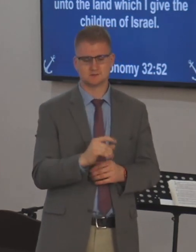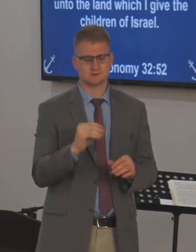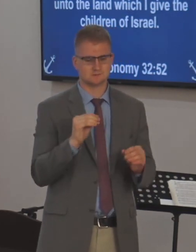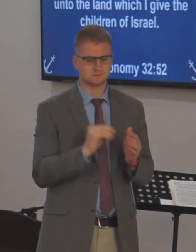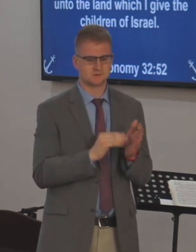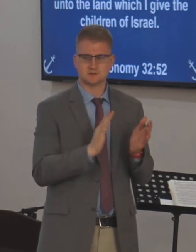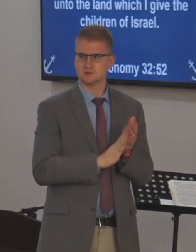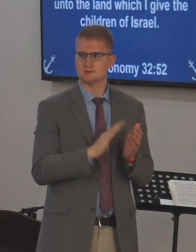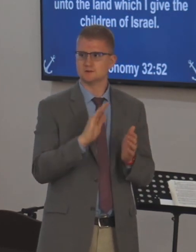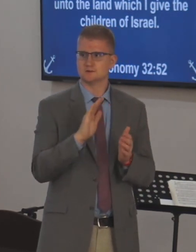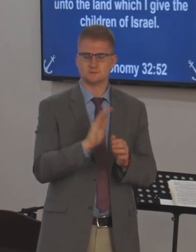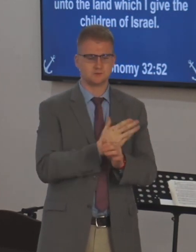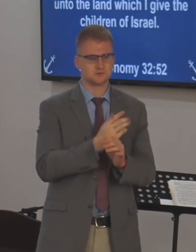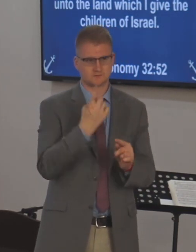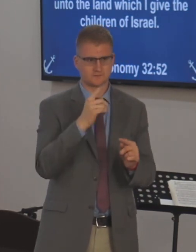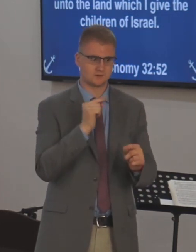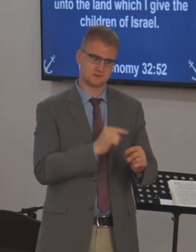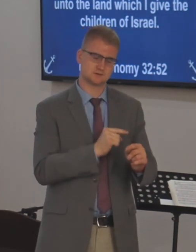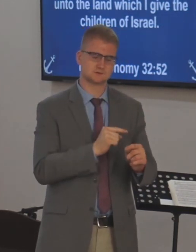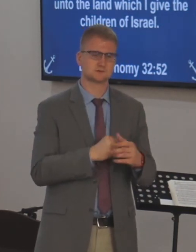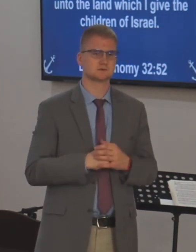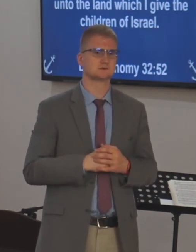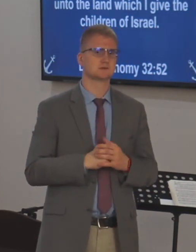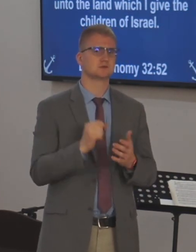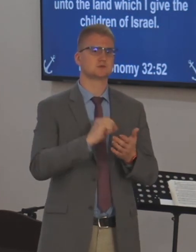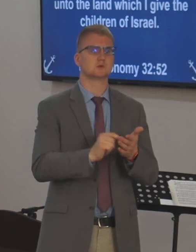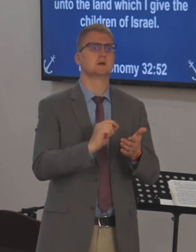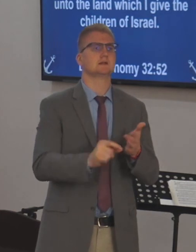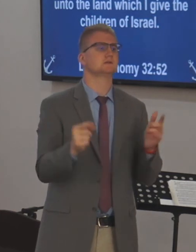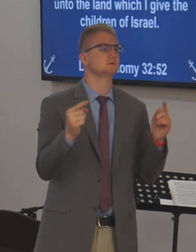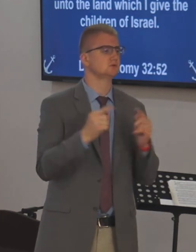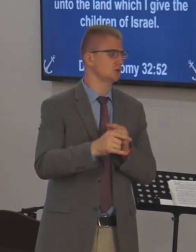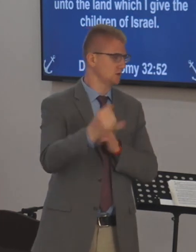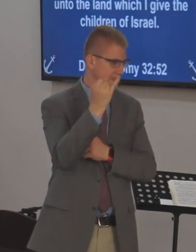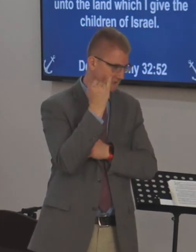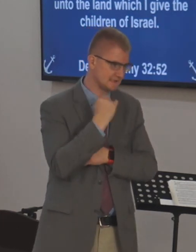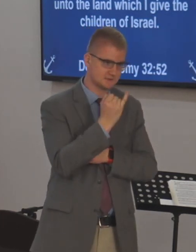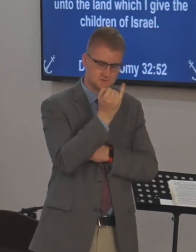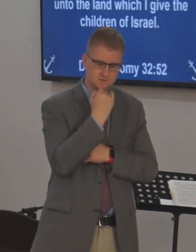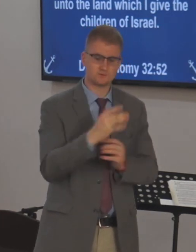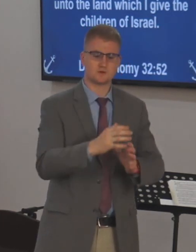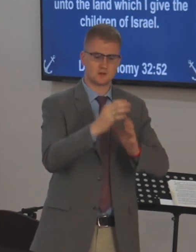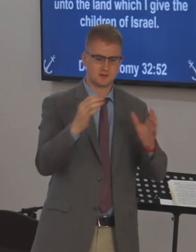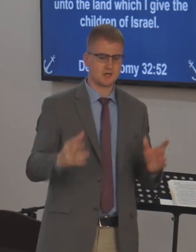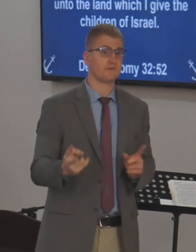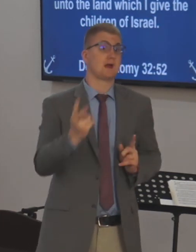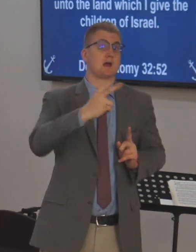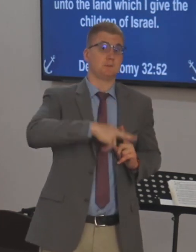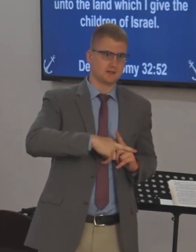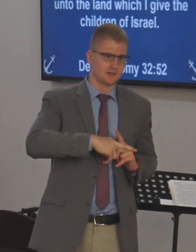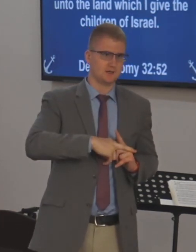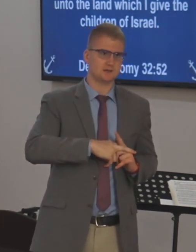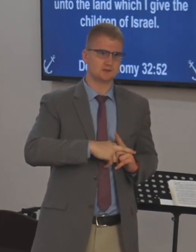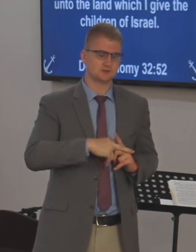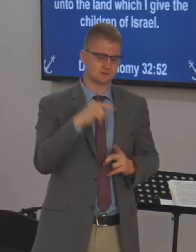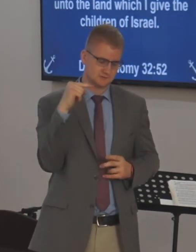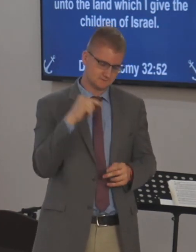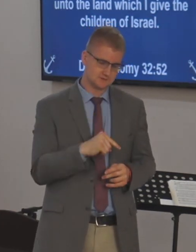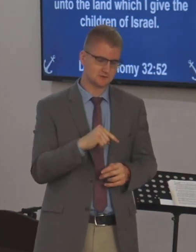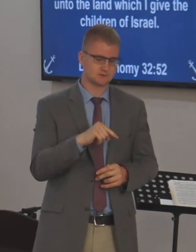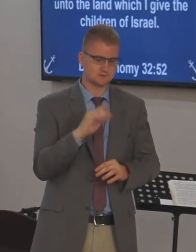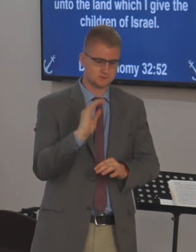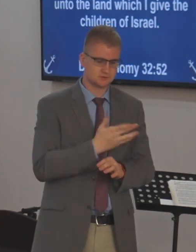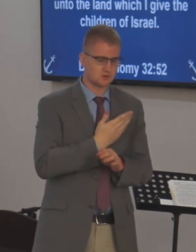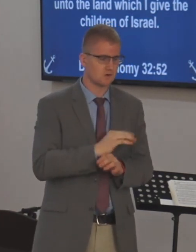write it. I would really like to hear it. It is written to Israel, but there are a lot of applications in this song